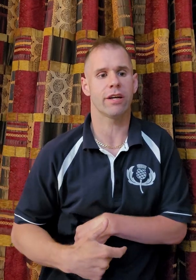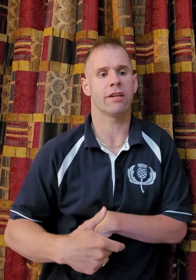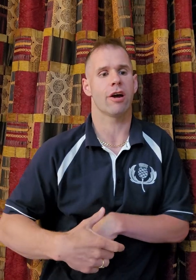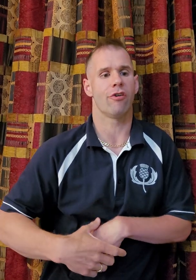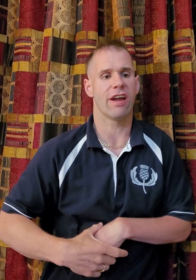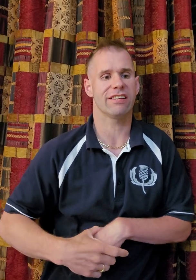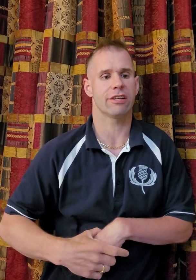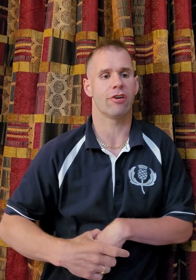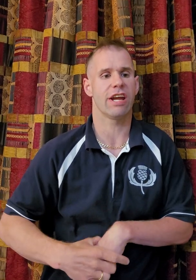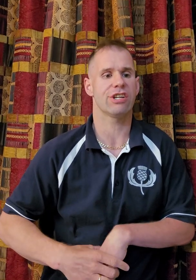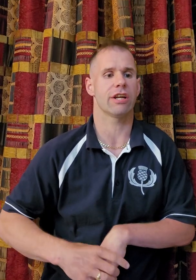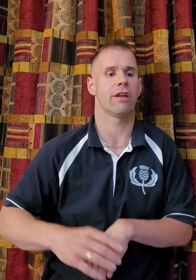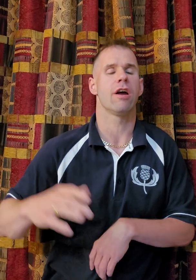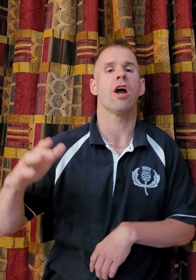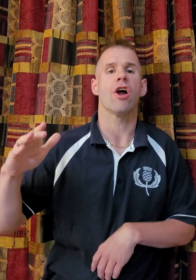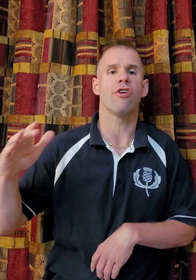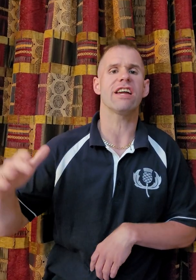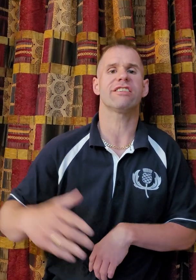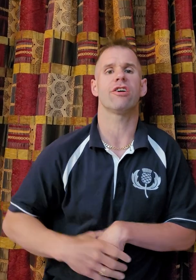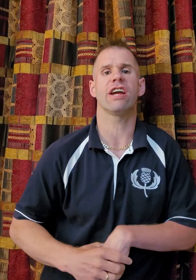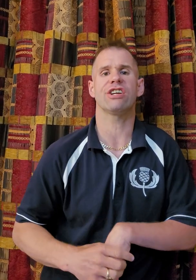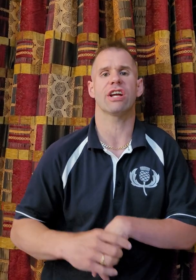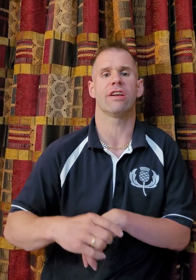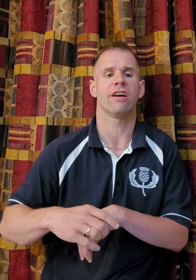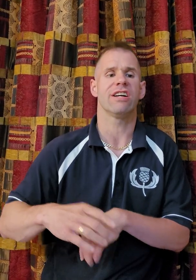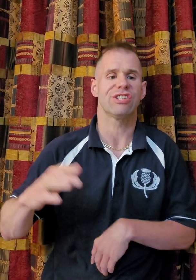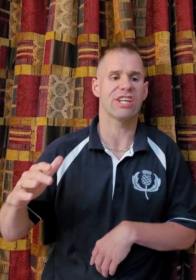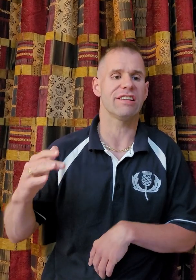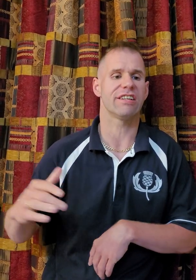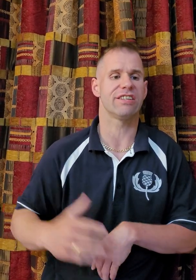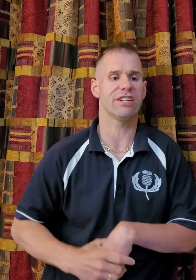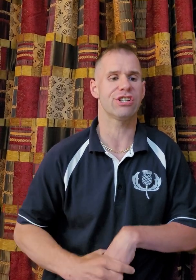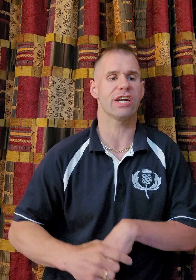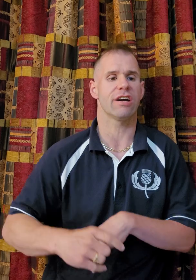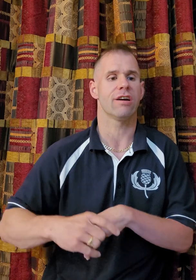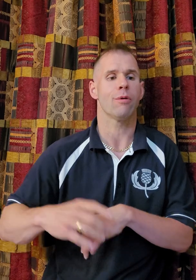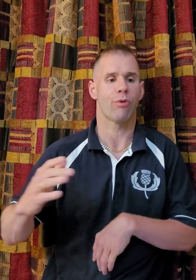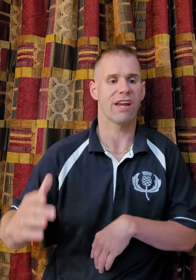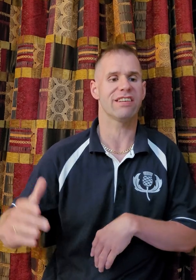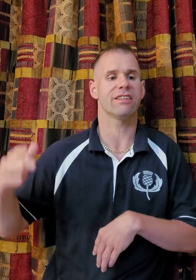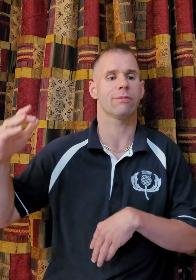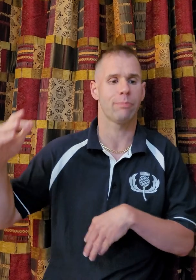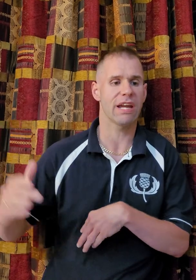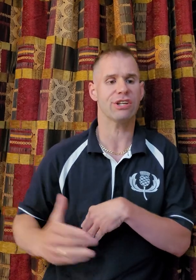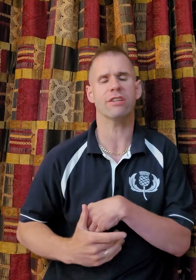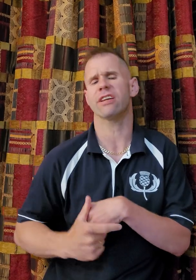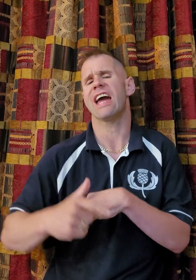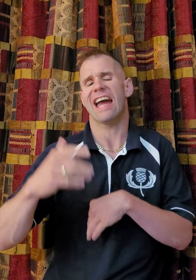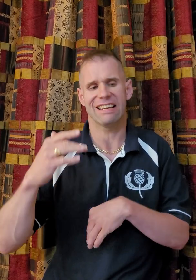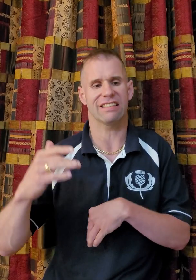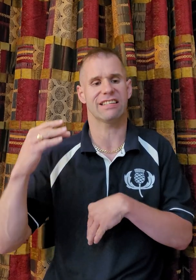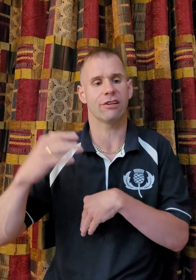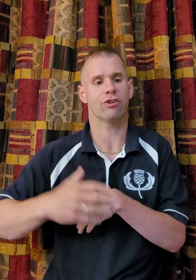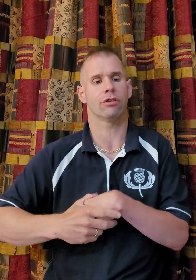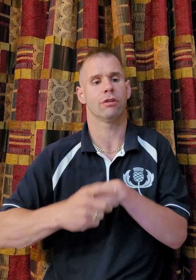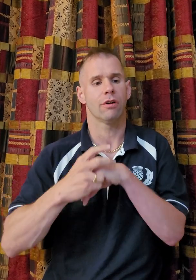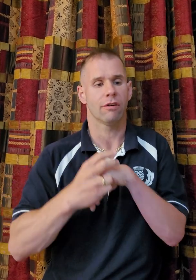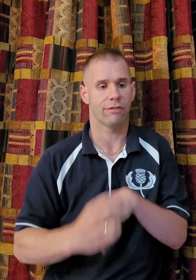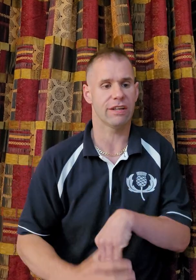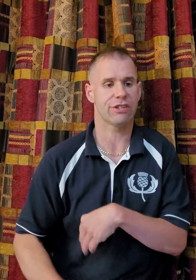Fountain restoration. Restoration sent to teach you. Present patient is a central